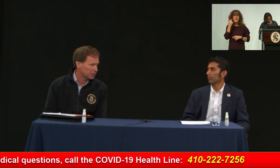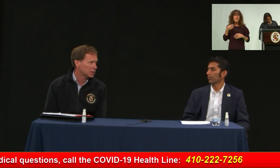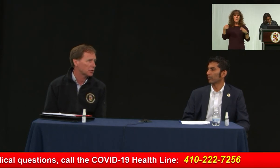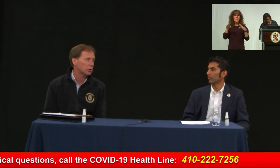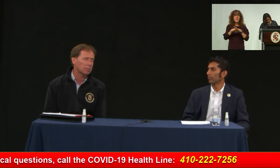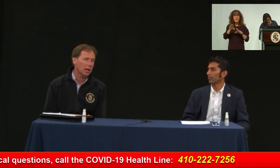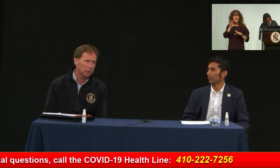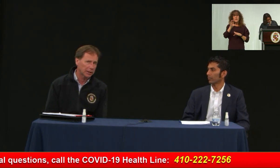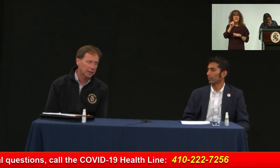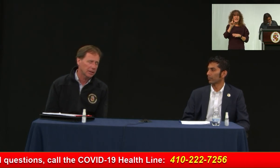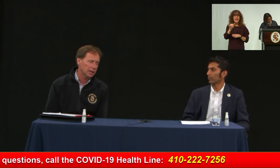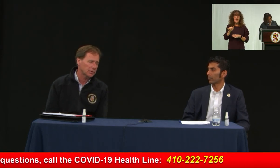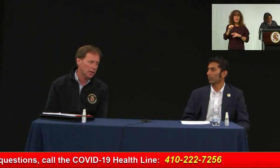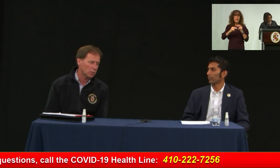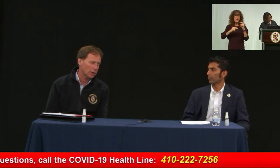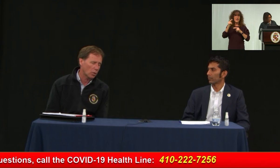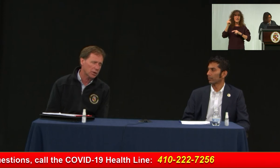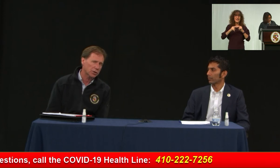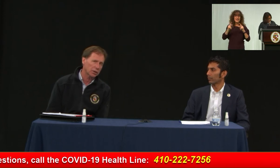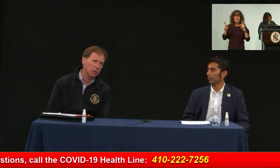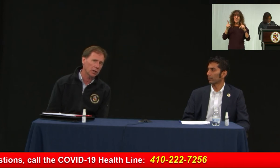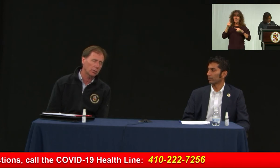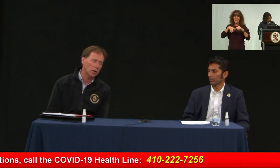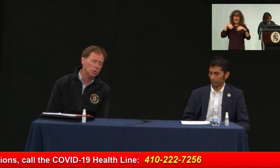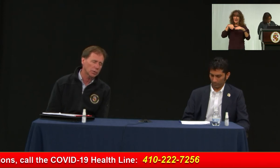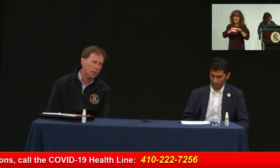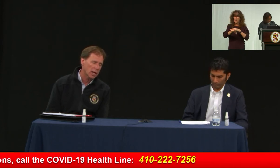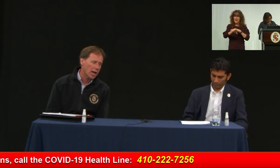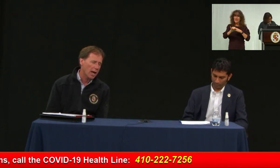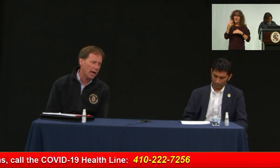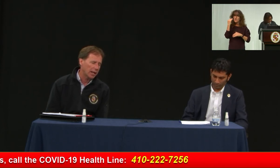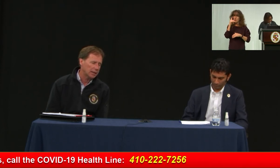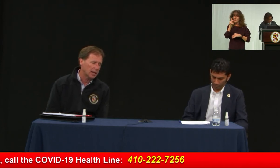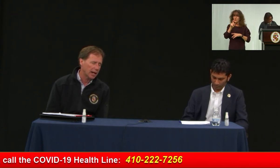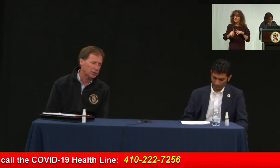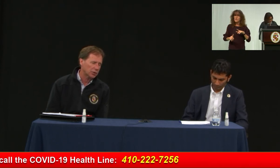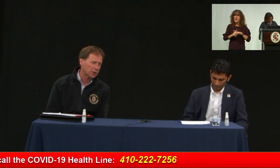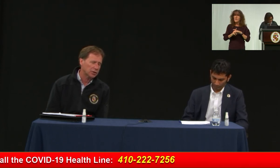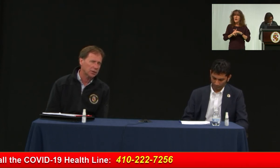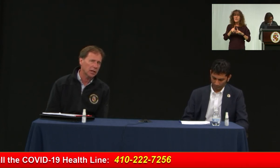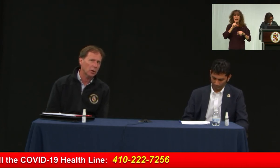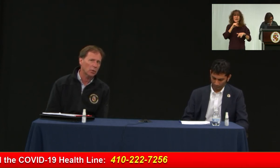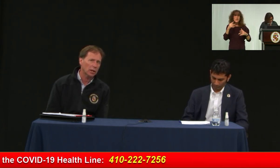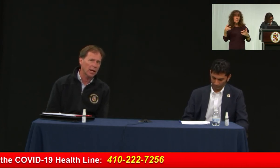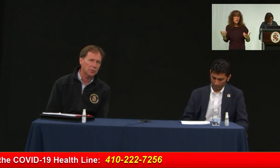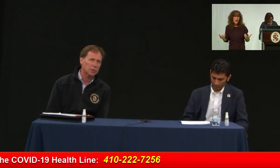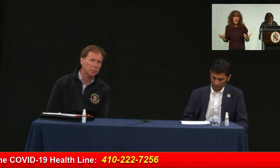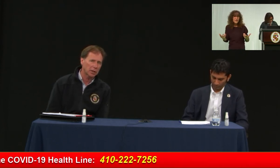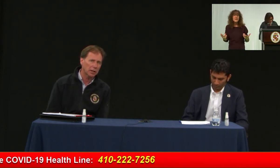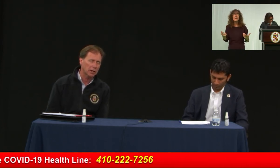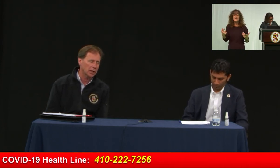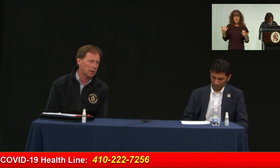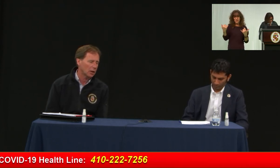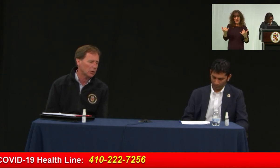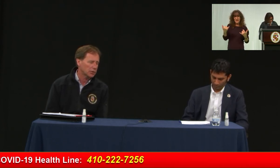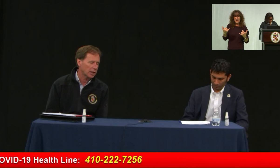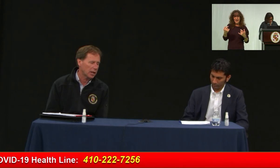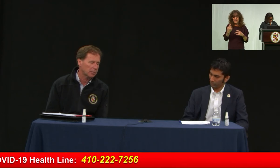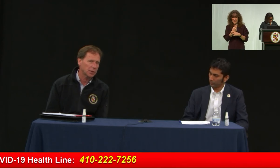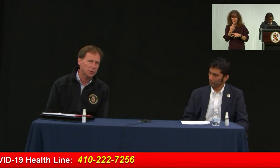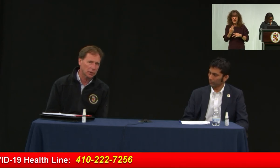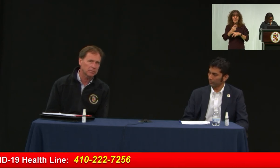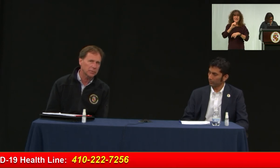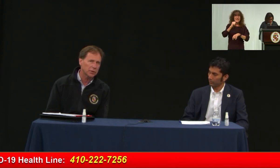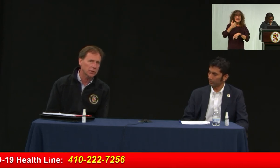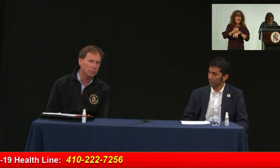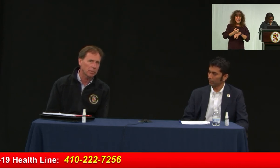county buildings to the public. And so that's why the question arose. And the answer is that they are working as we speak on setting